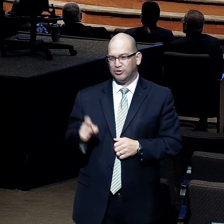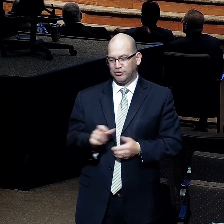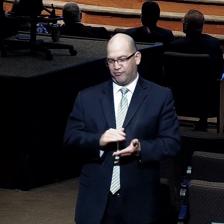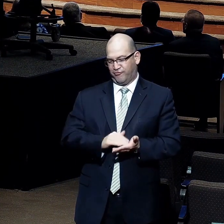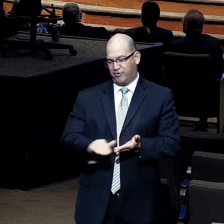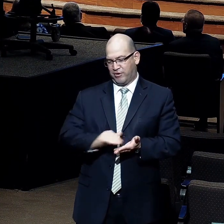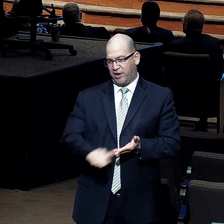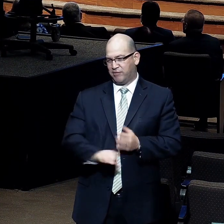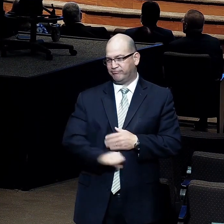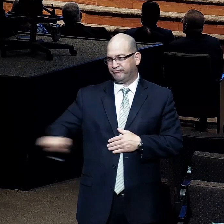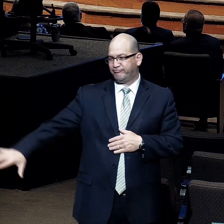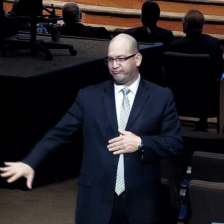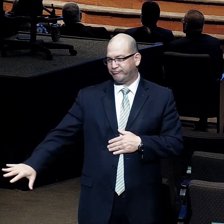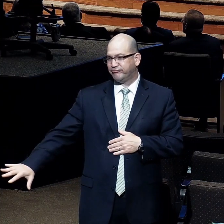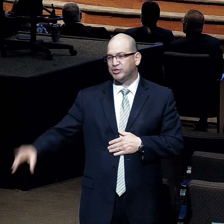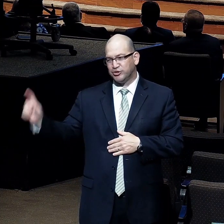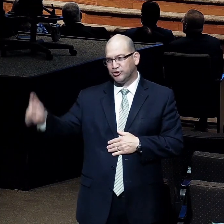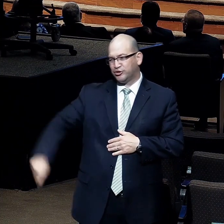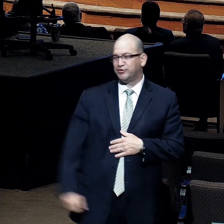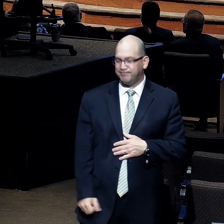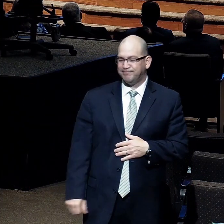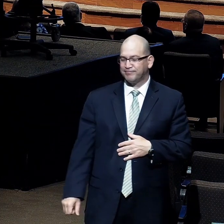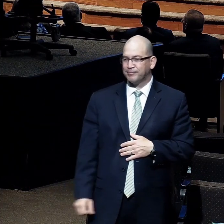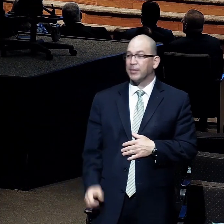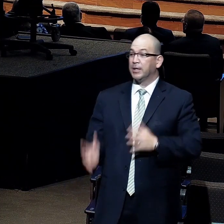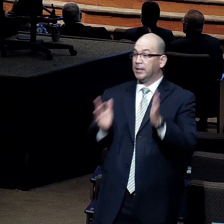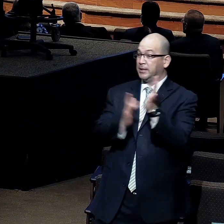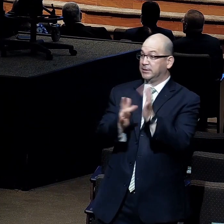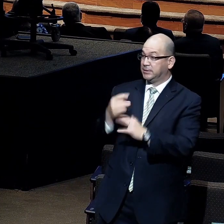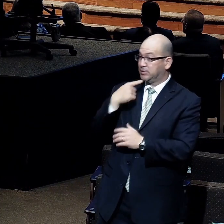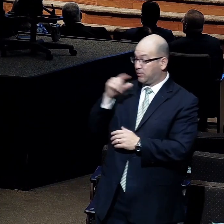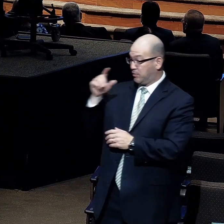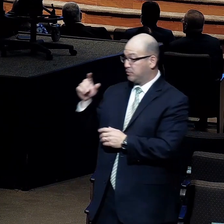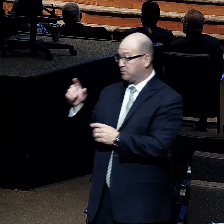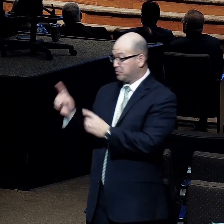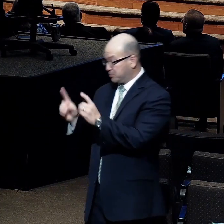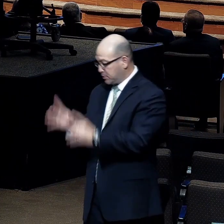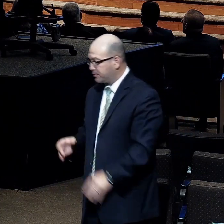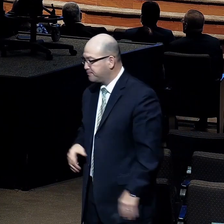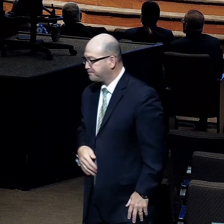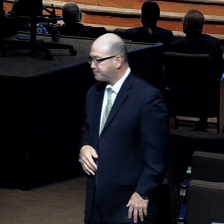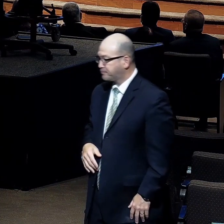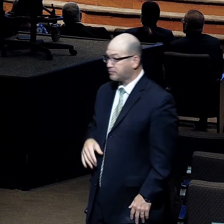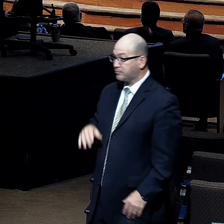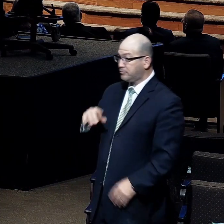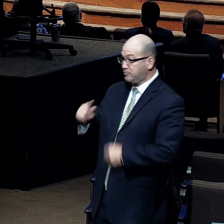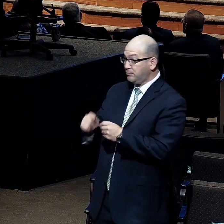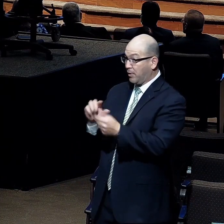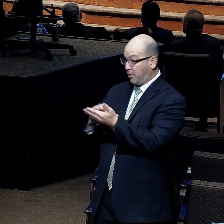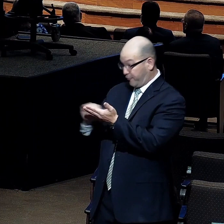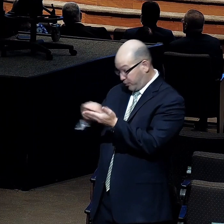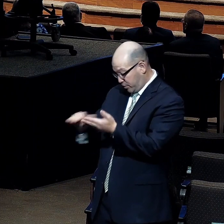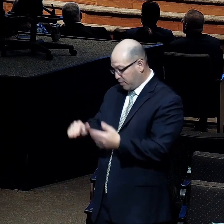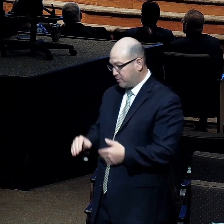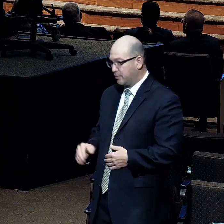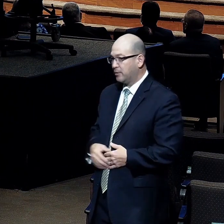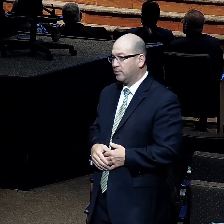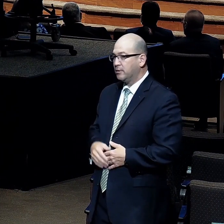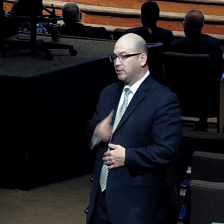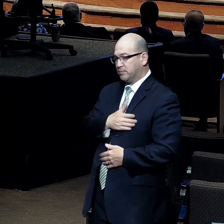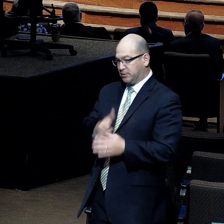Matthew, Jesus tells his disciples a parable of what happens to people who do not forgive. Please turn to the book of